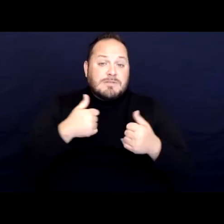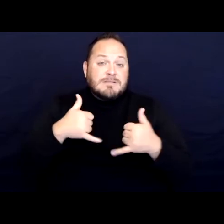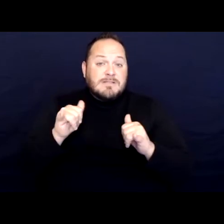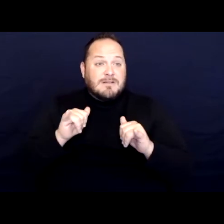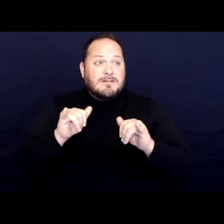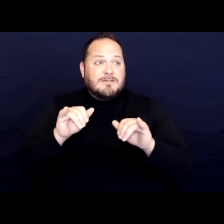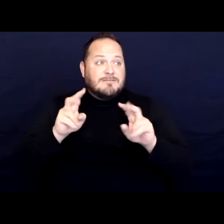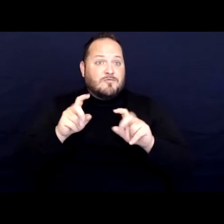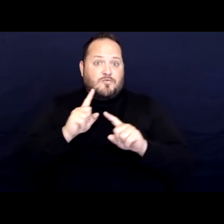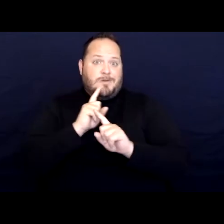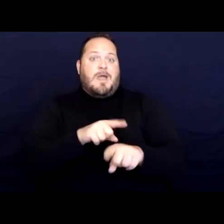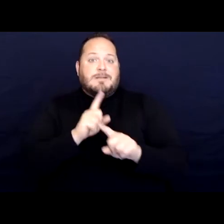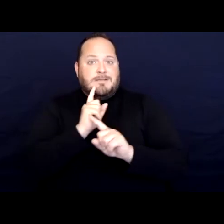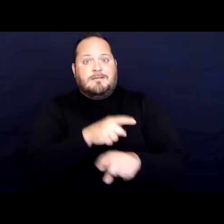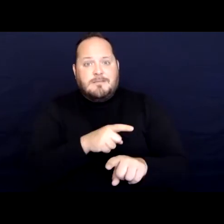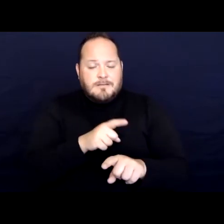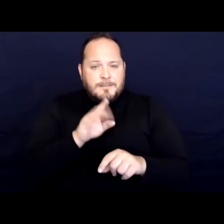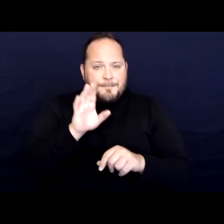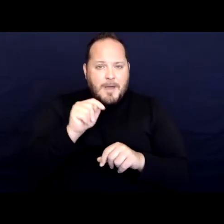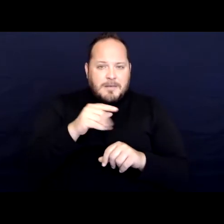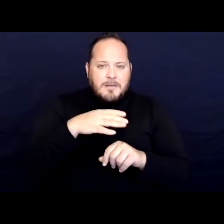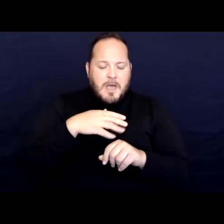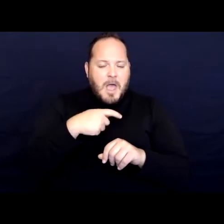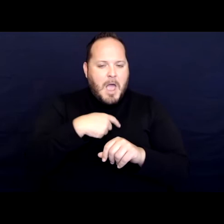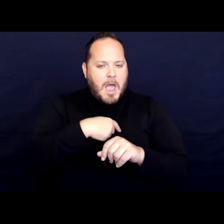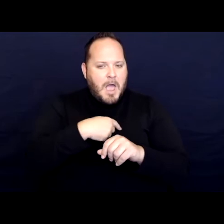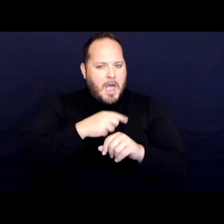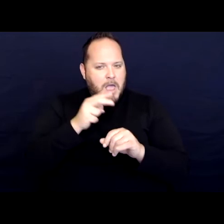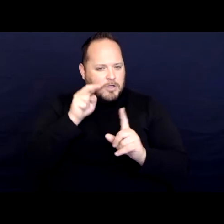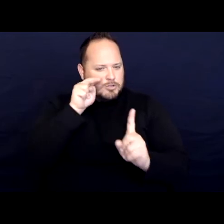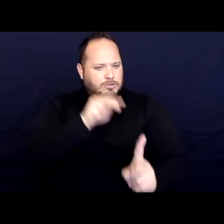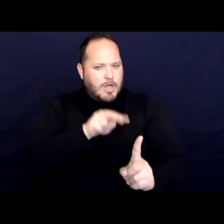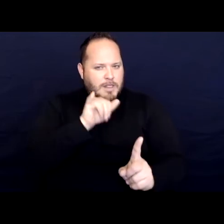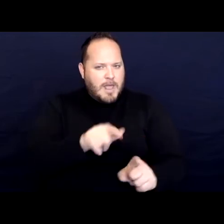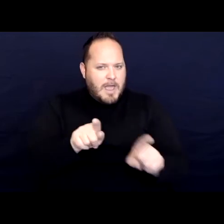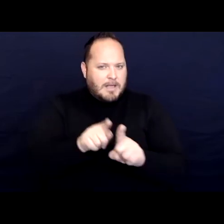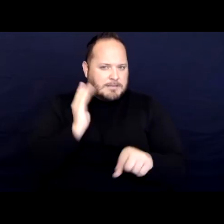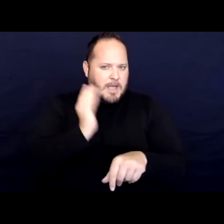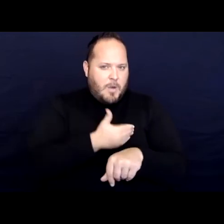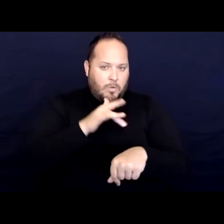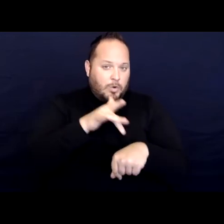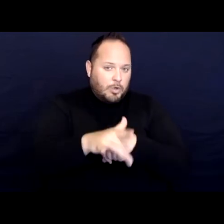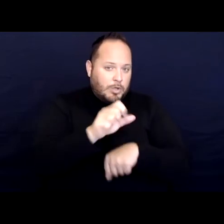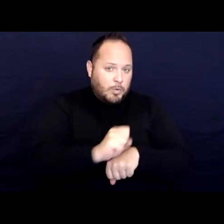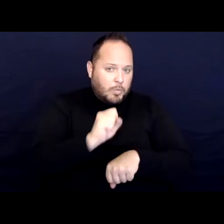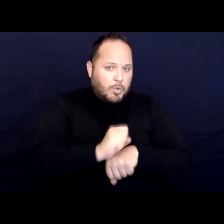much. But I saw that as very much the early work that was needed to be done to sort of